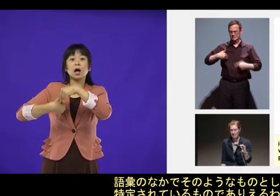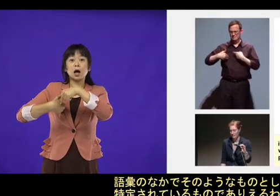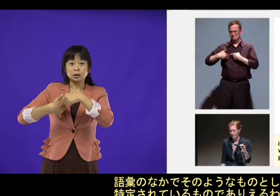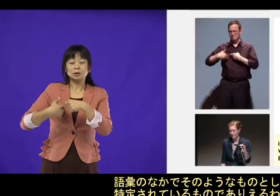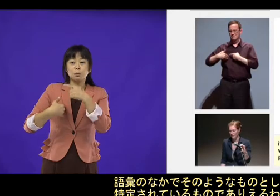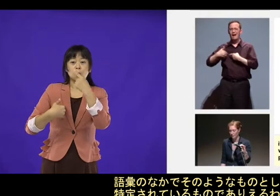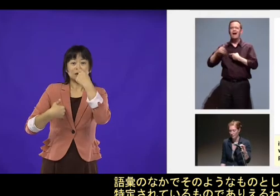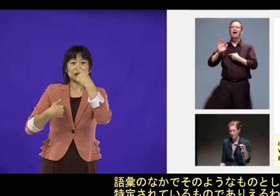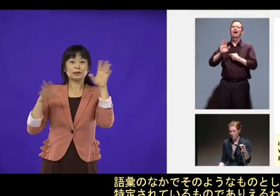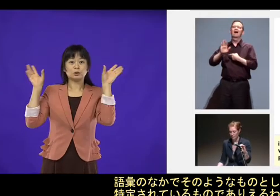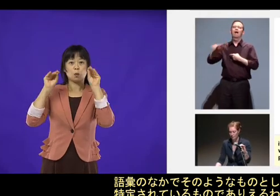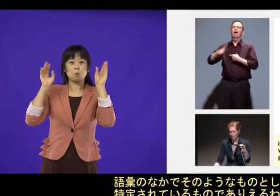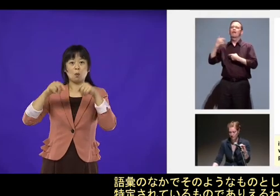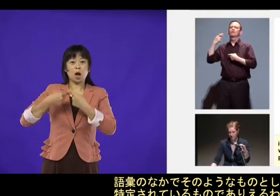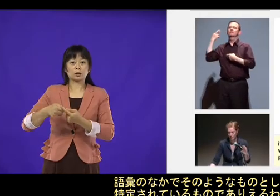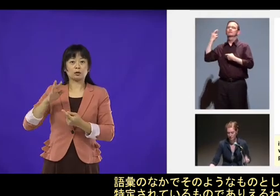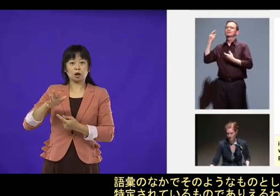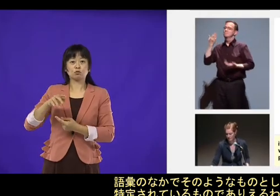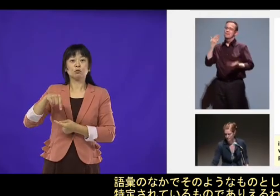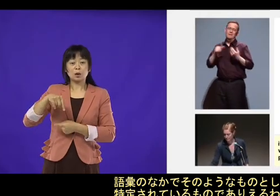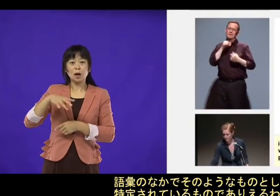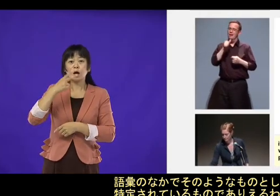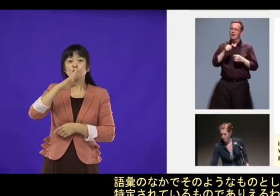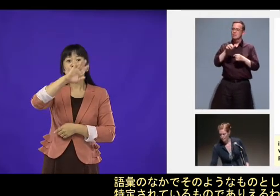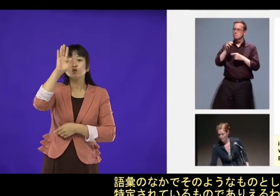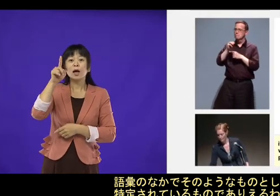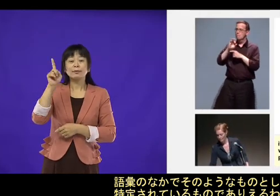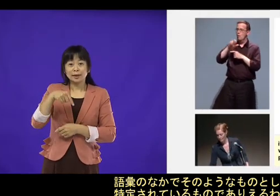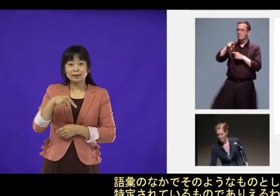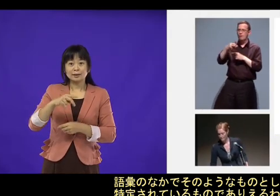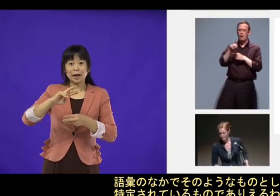being a morphological process.